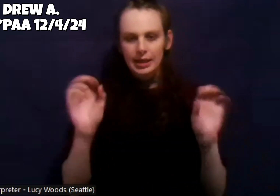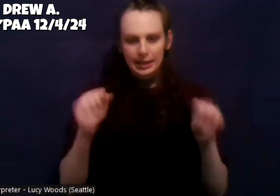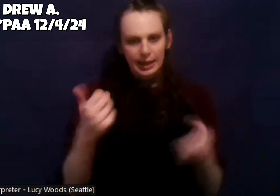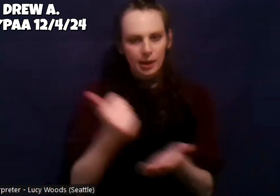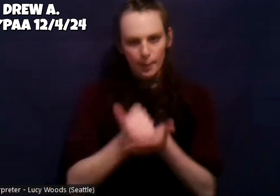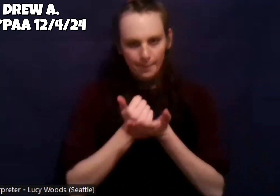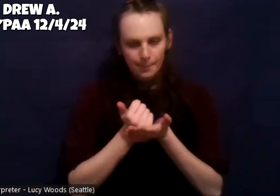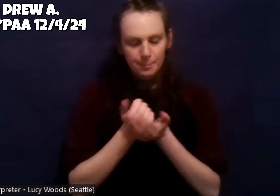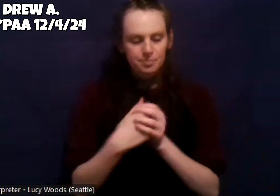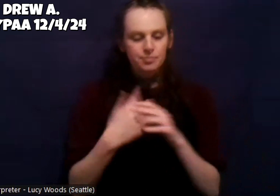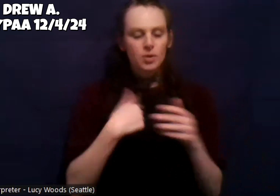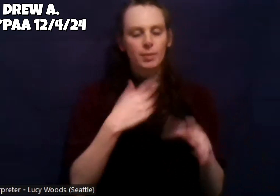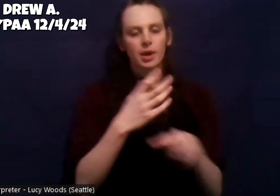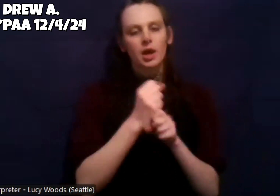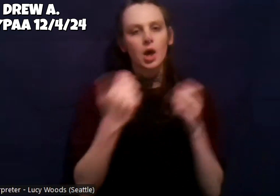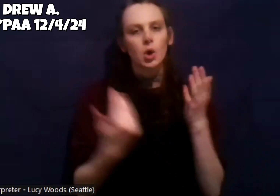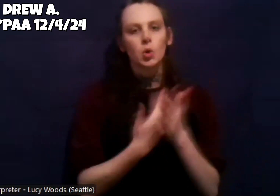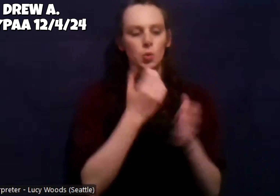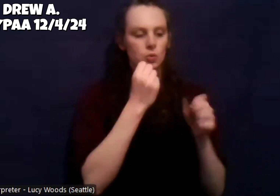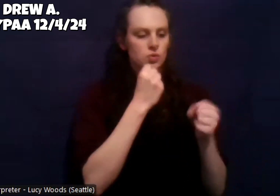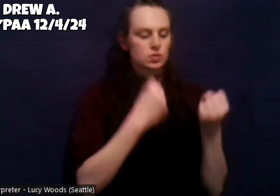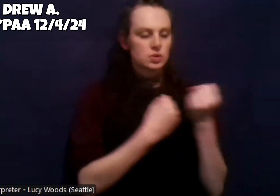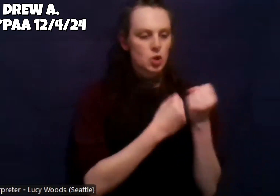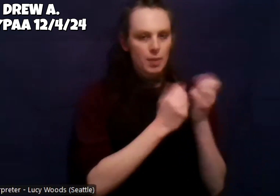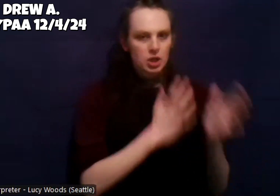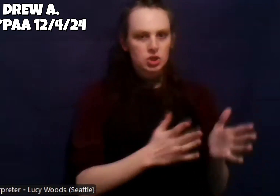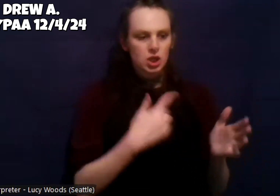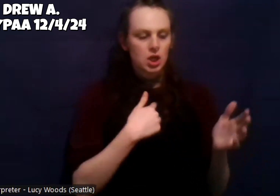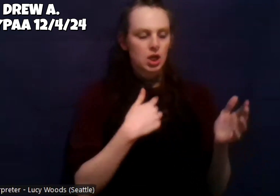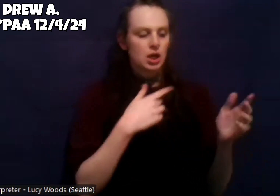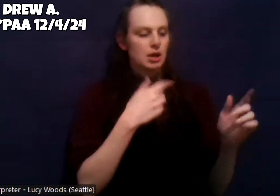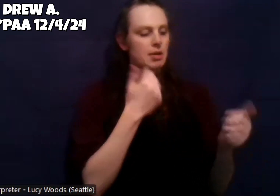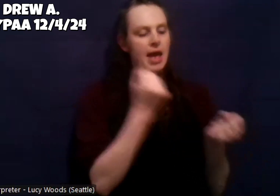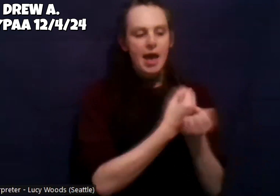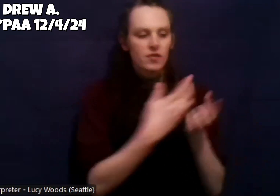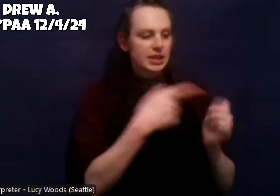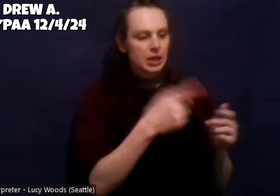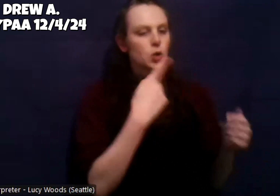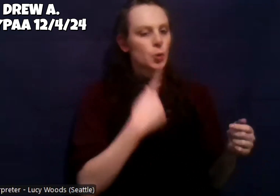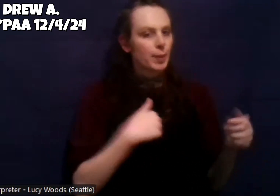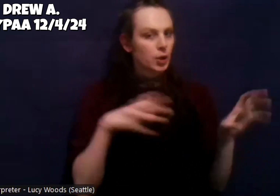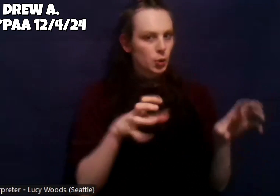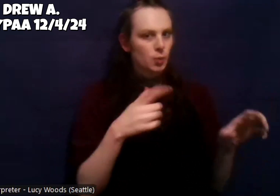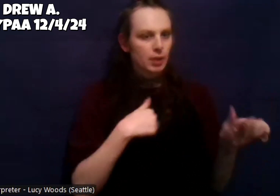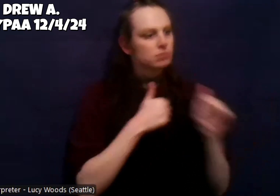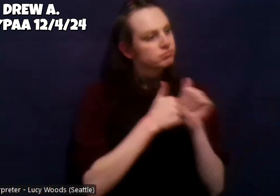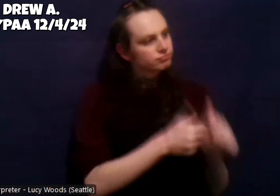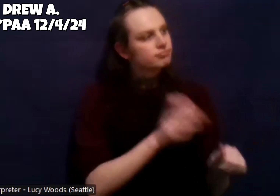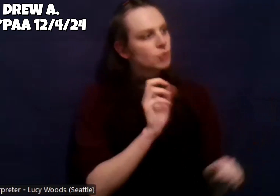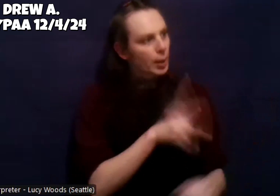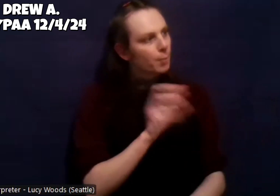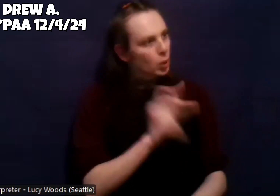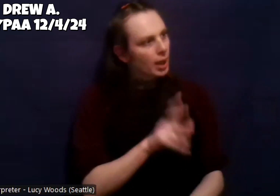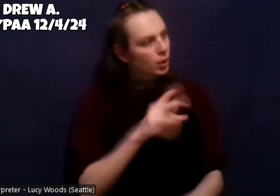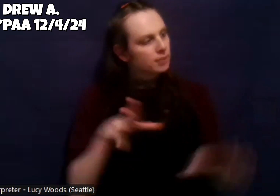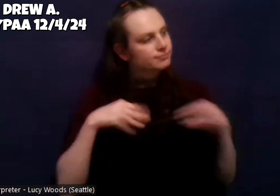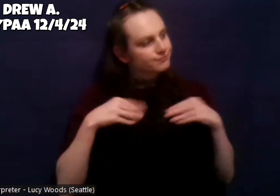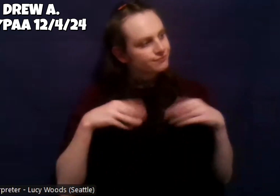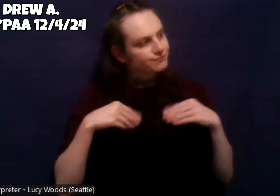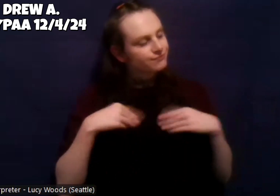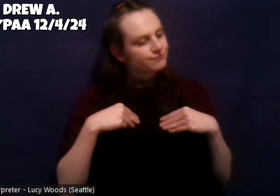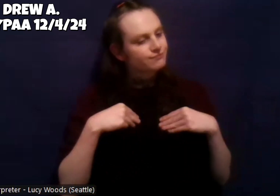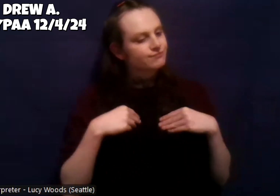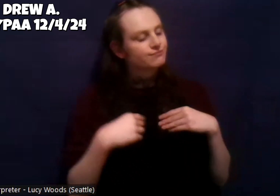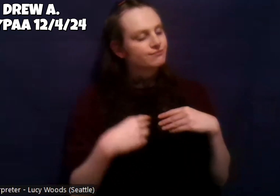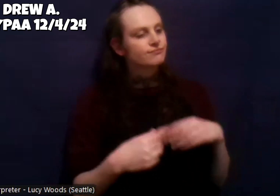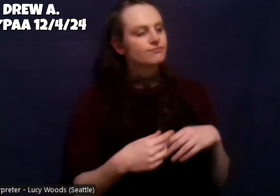new sponsor and I started doing everything he told me to do. And slowly but surely um I started getting sober and I